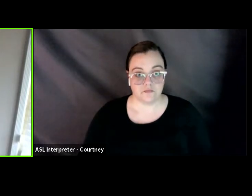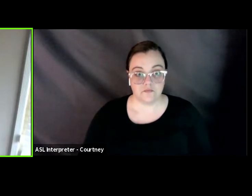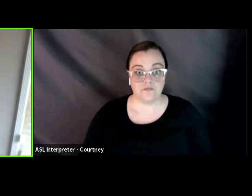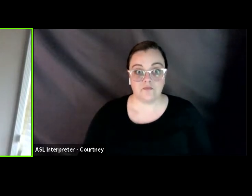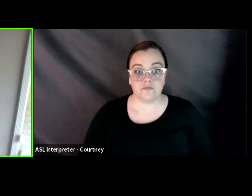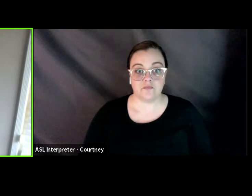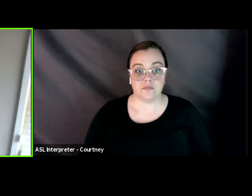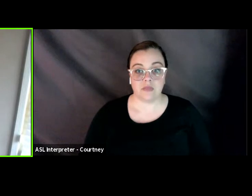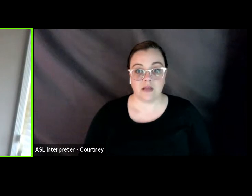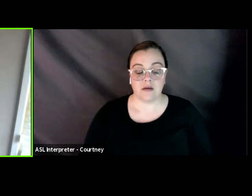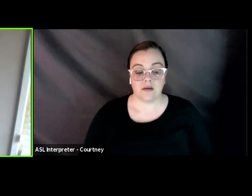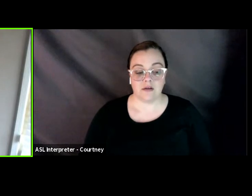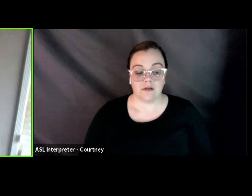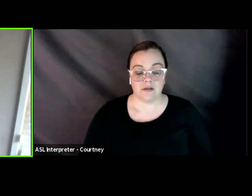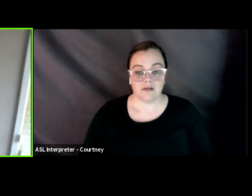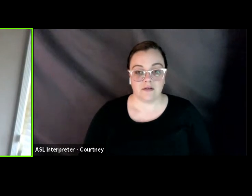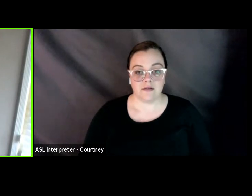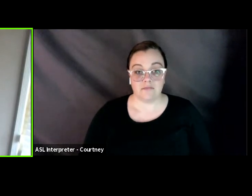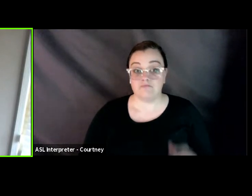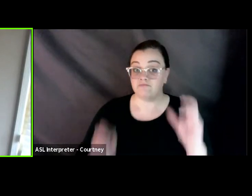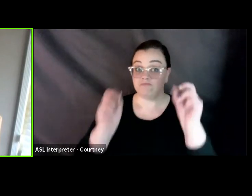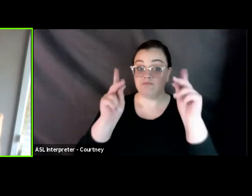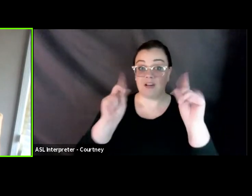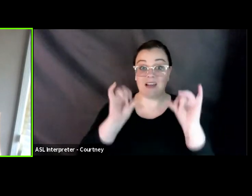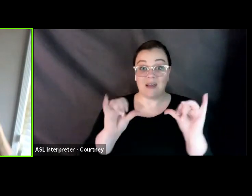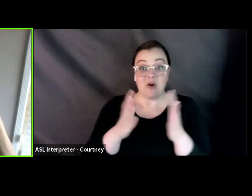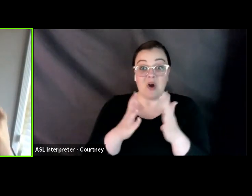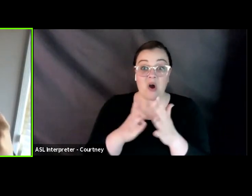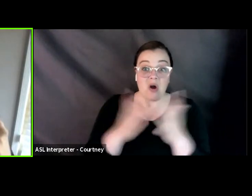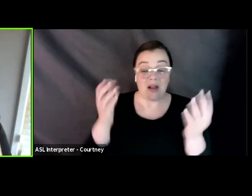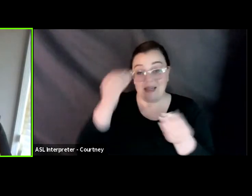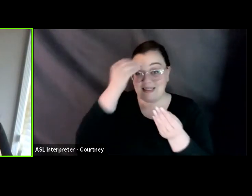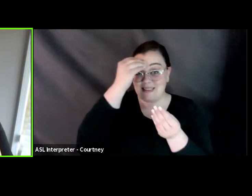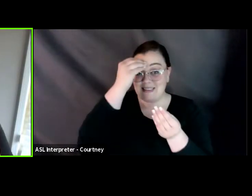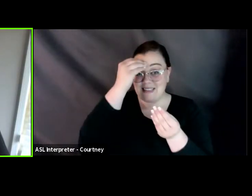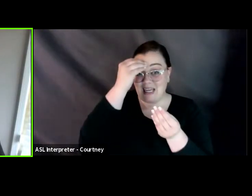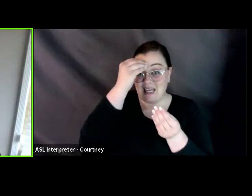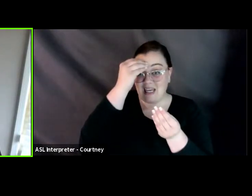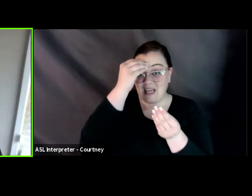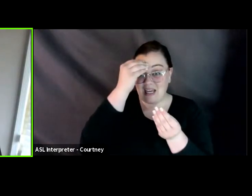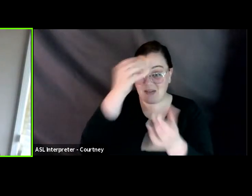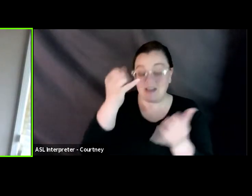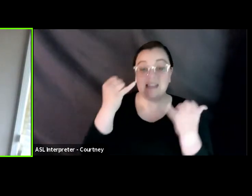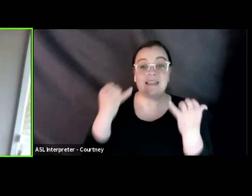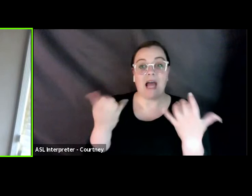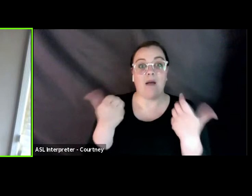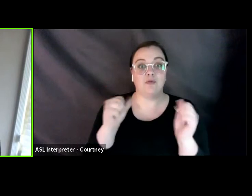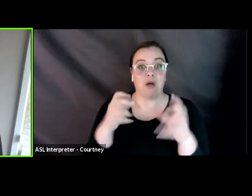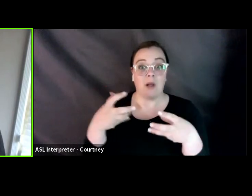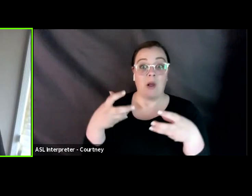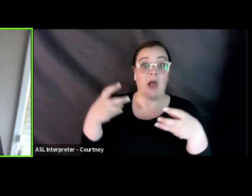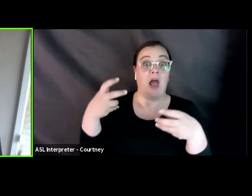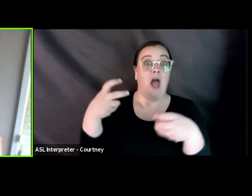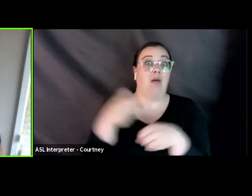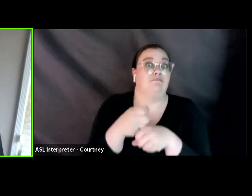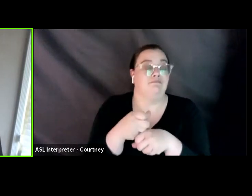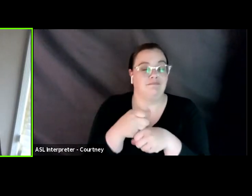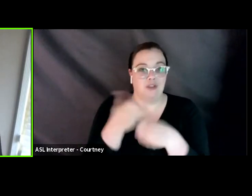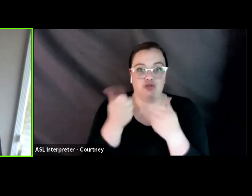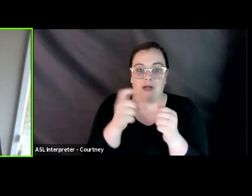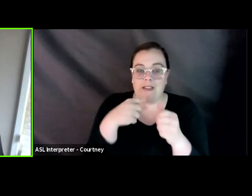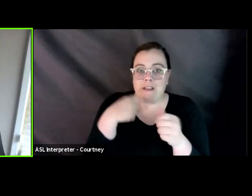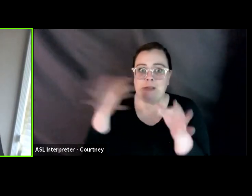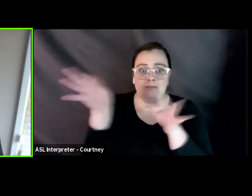All right. So we've got a lot of information that I'm going to try to give to you. Okay. So I just want to